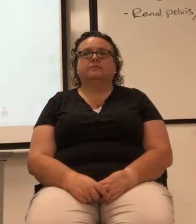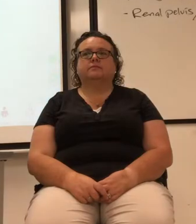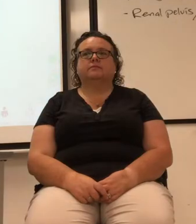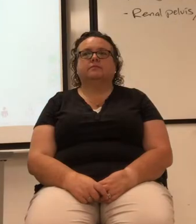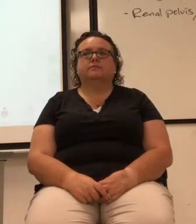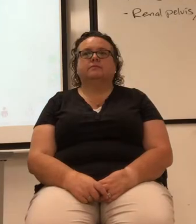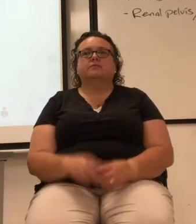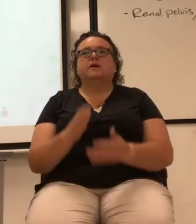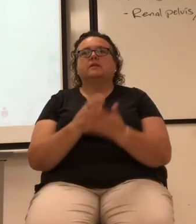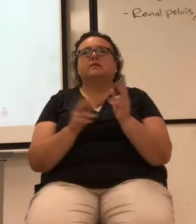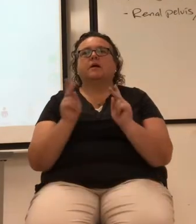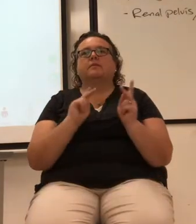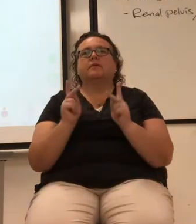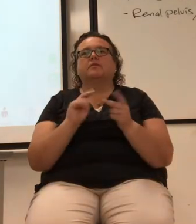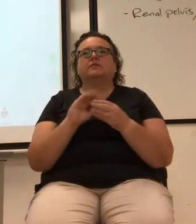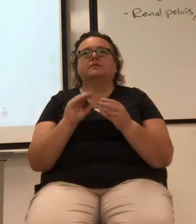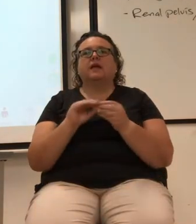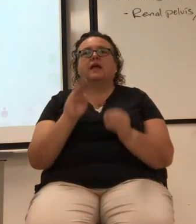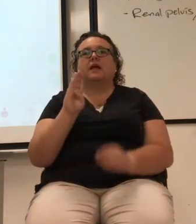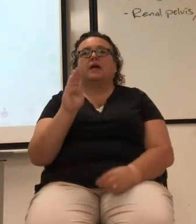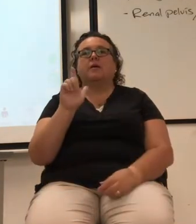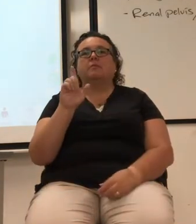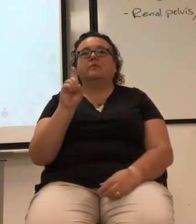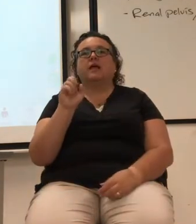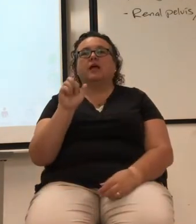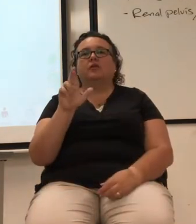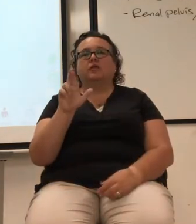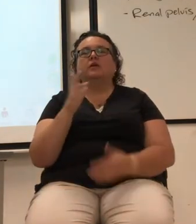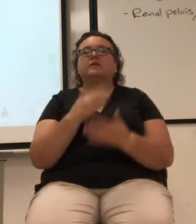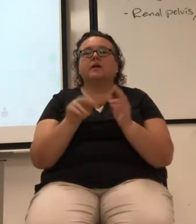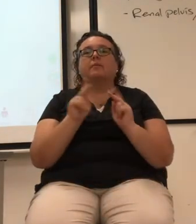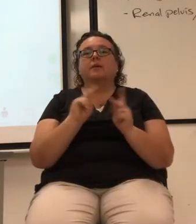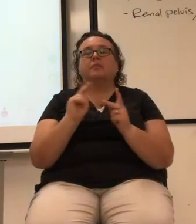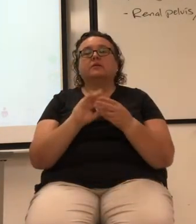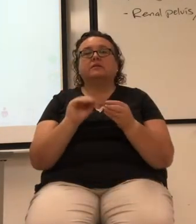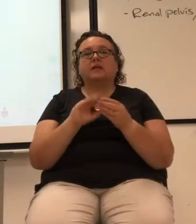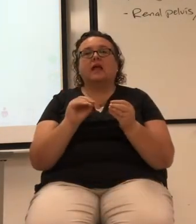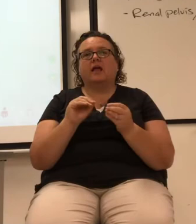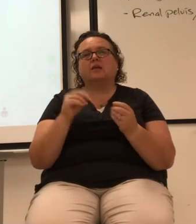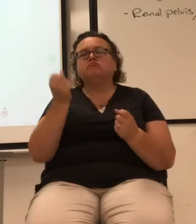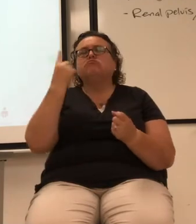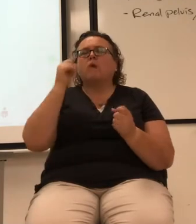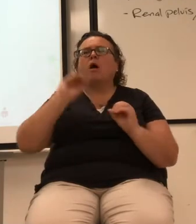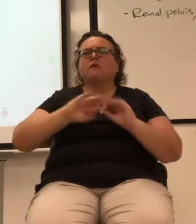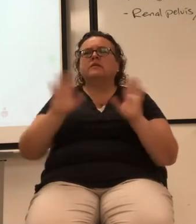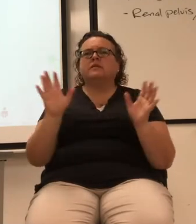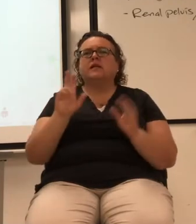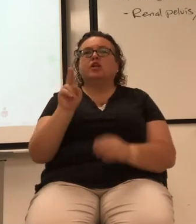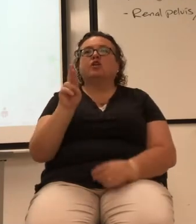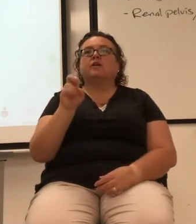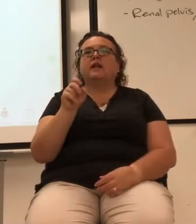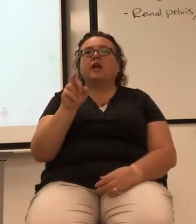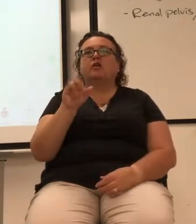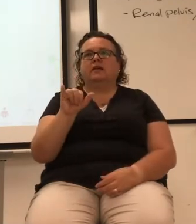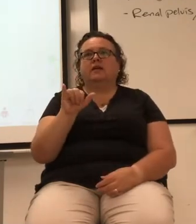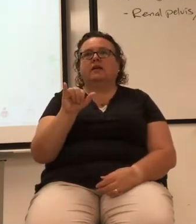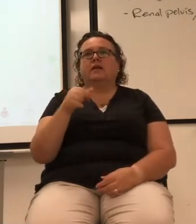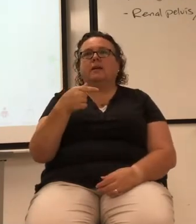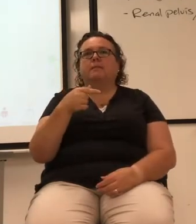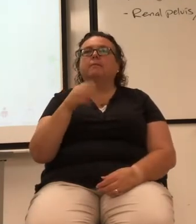Some people say bladder, and it's understood to be the urinary bladder. I don't want you to confuse it with the gallbladder. So put urinary bladder,